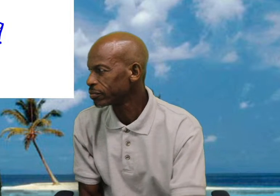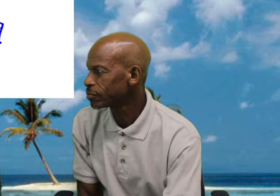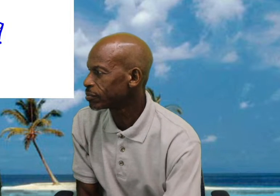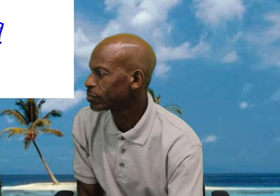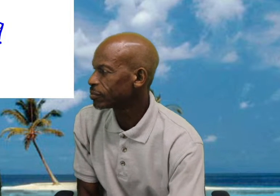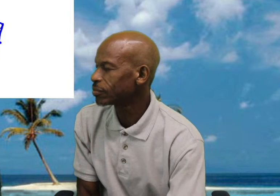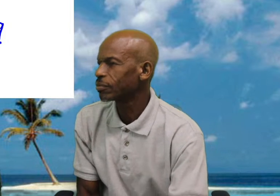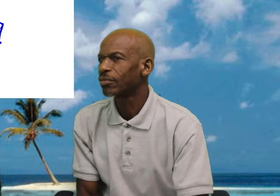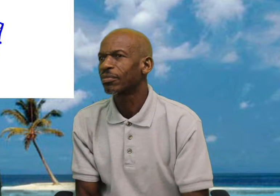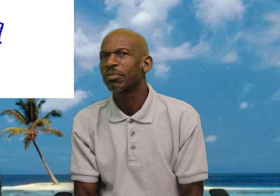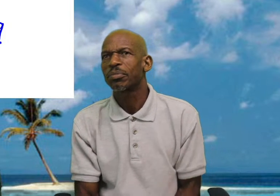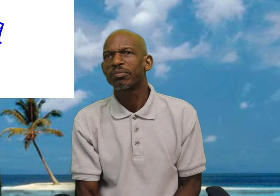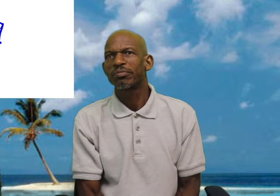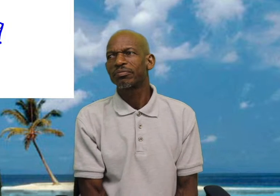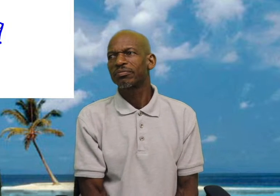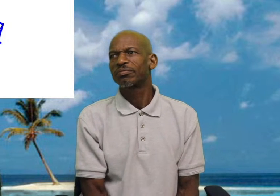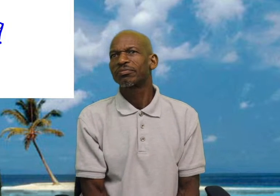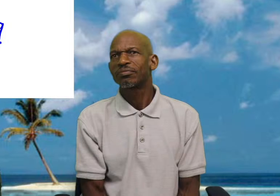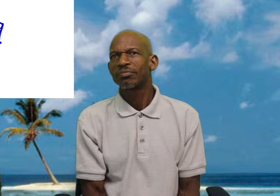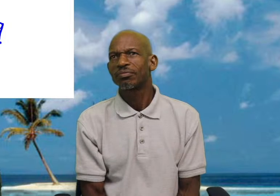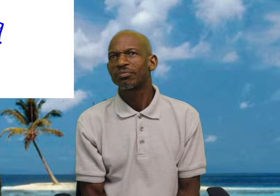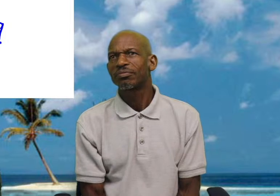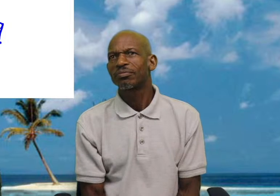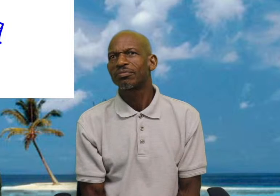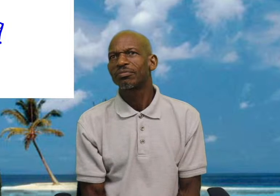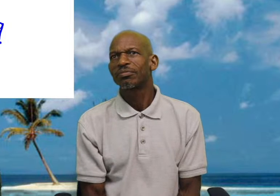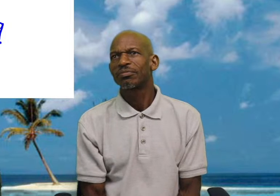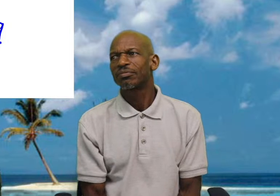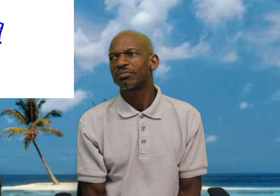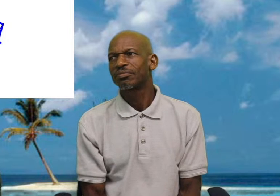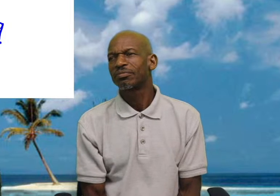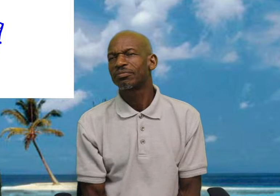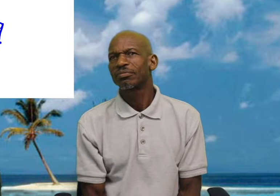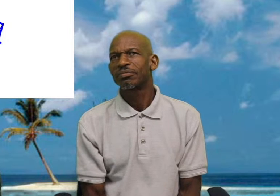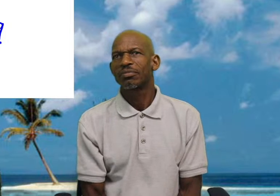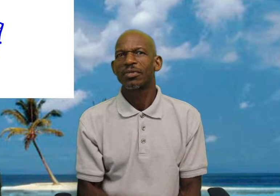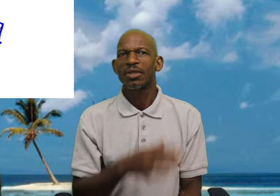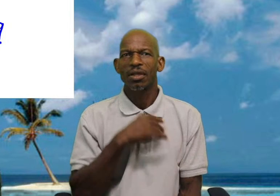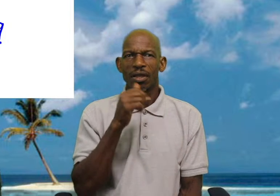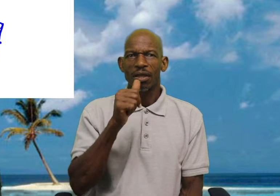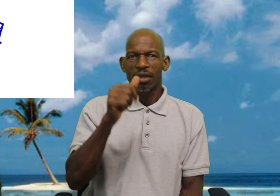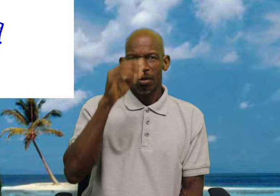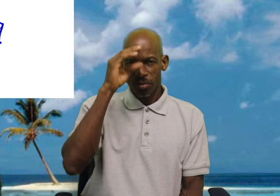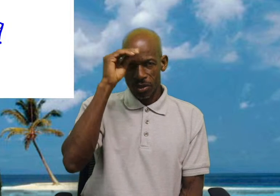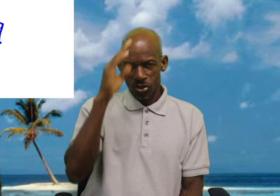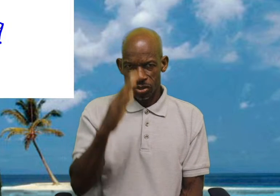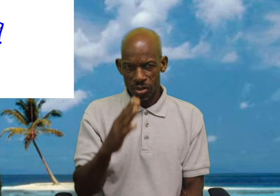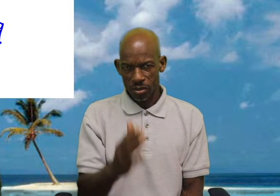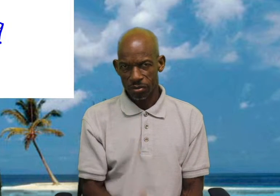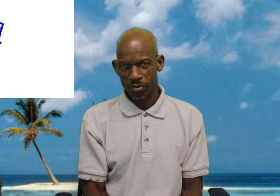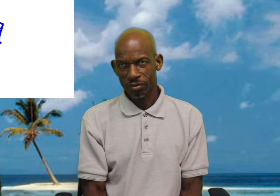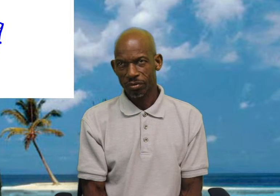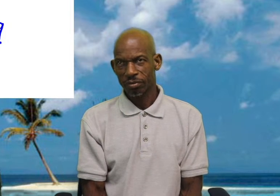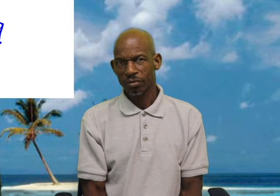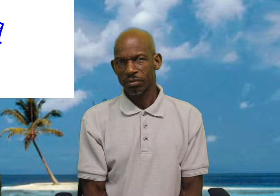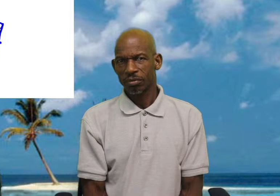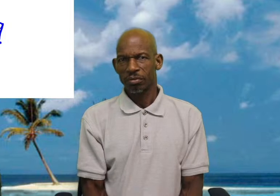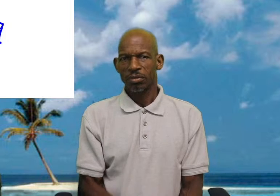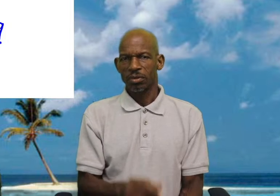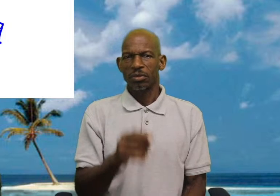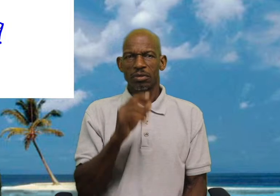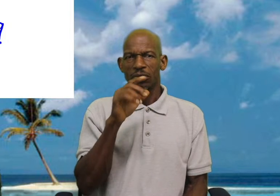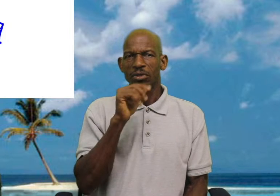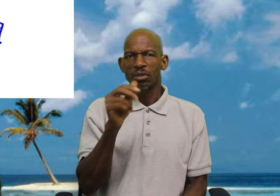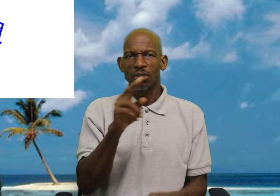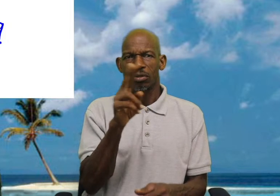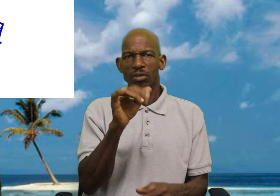I am you said I am a teacher. But we can't say I am.